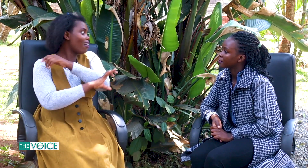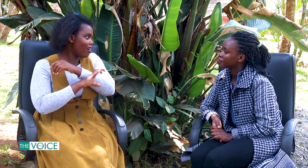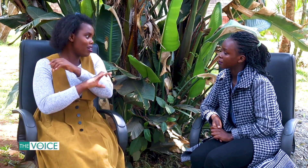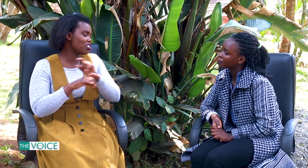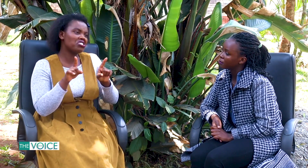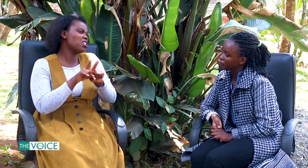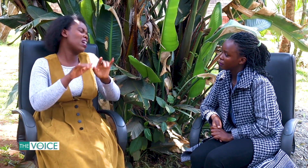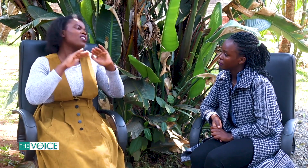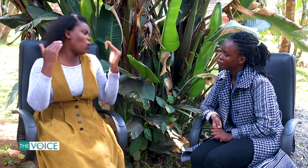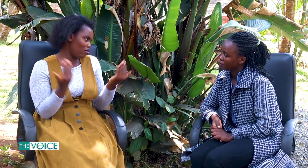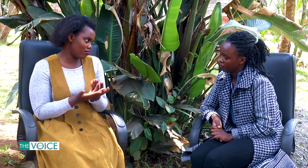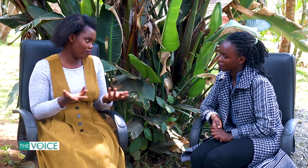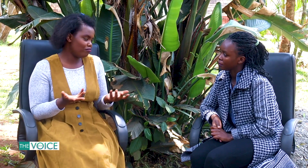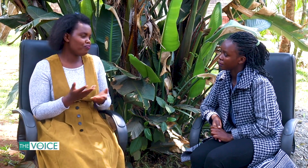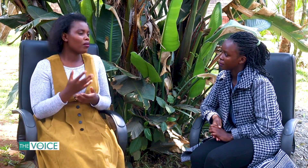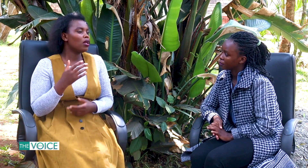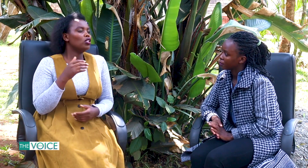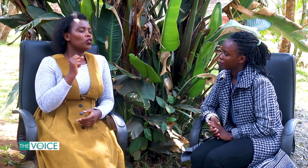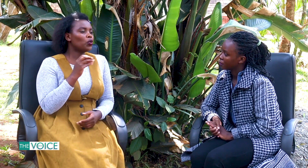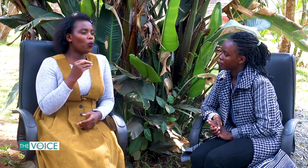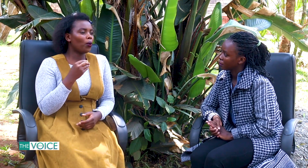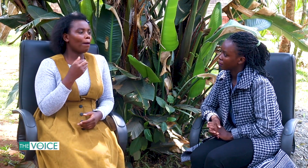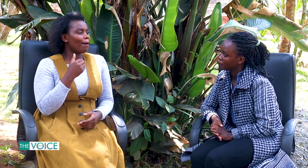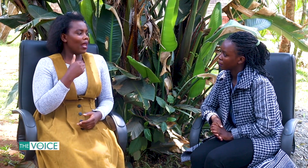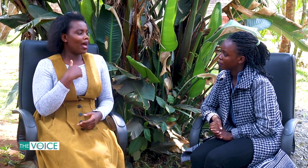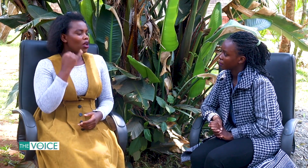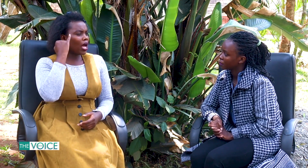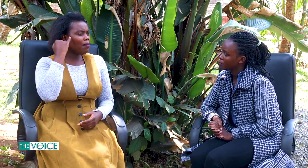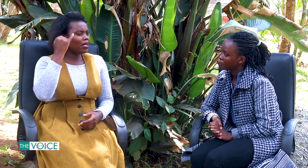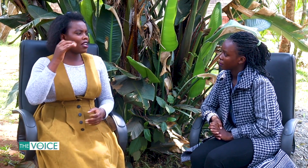And not only in Kenya, but also in the world. I can imagine